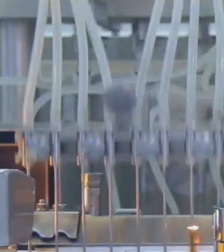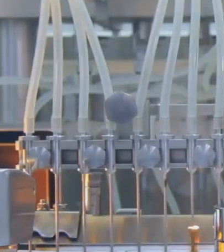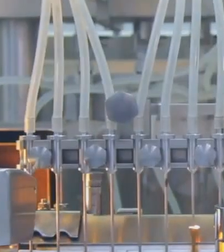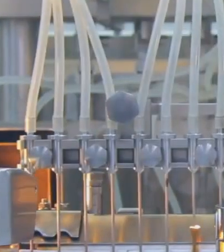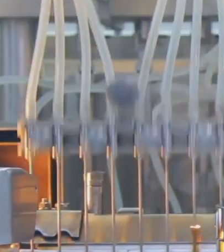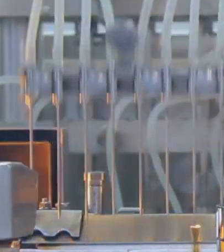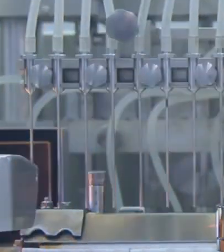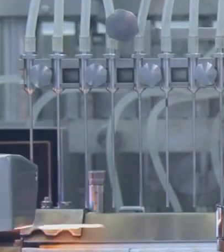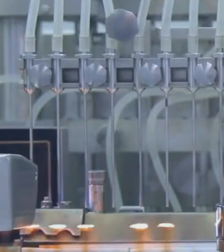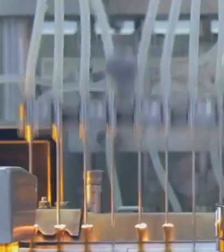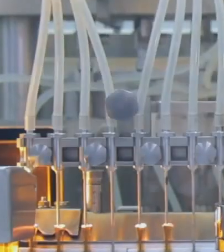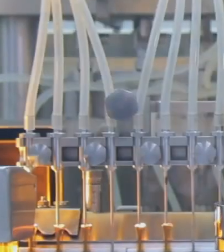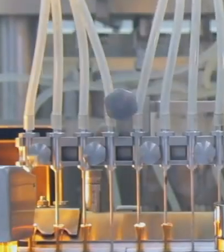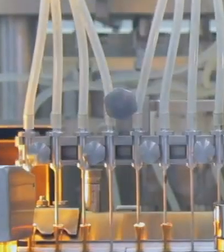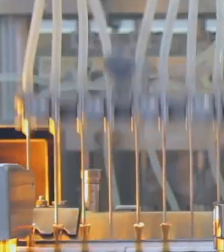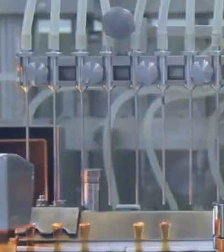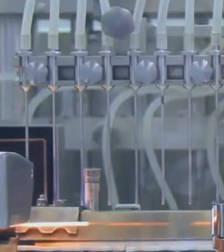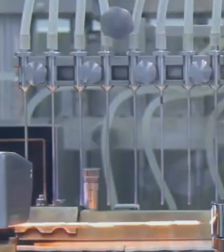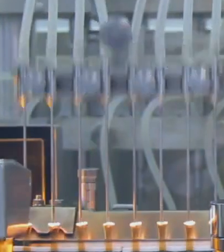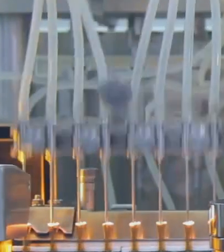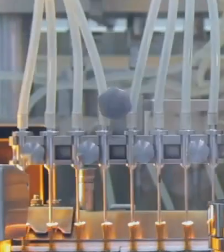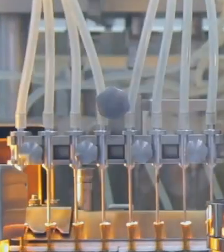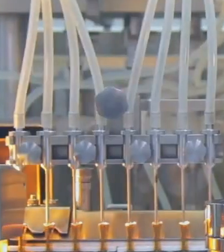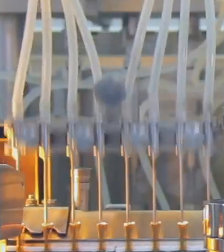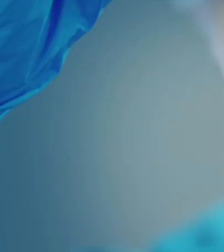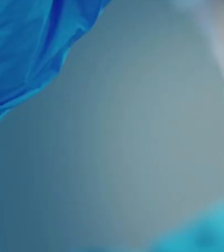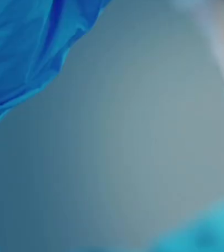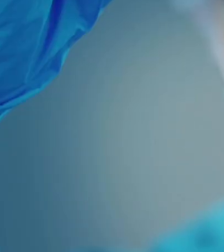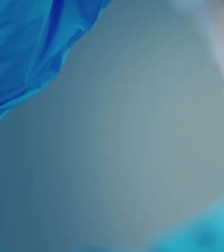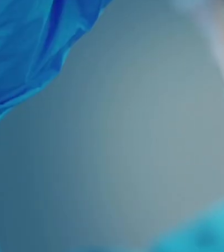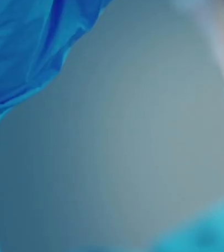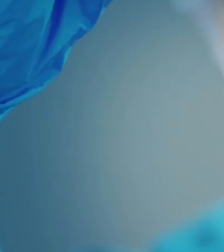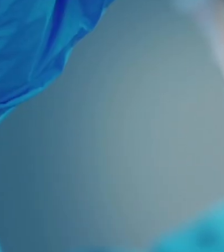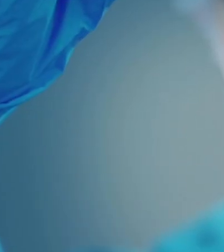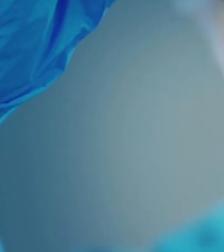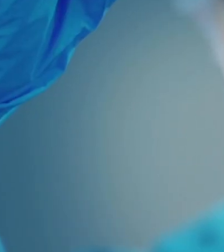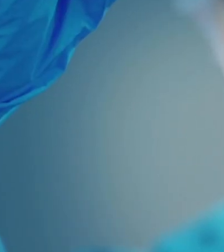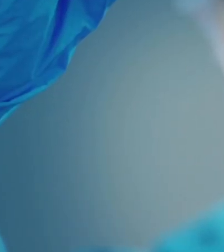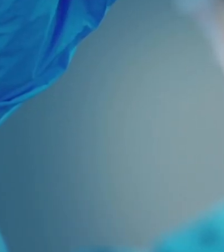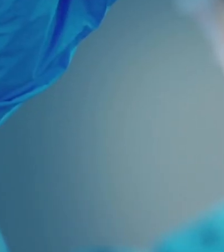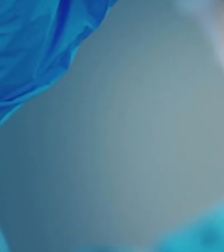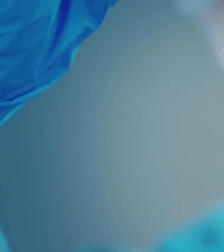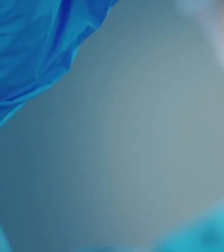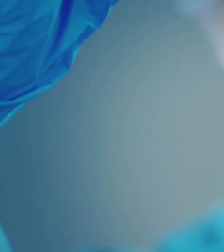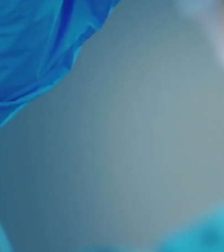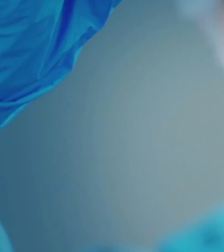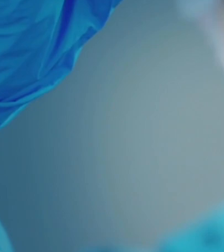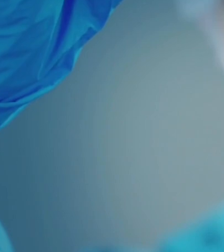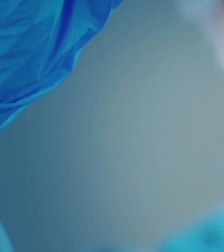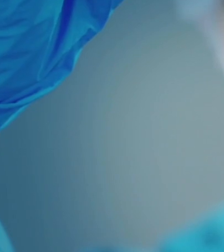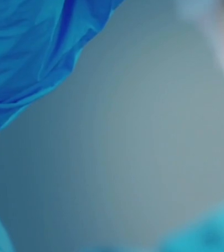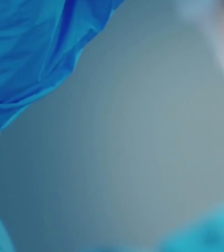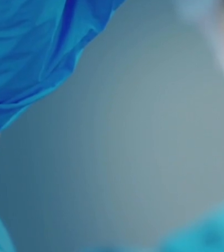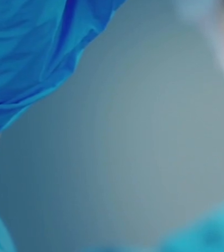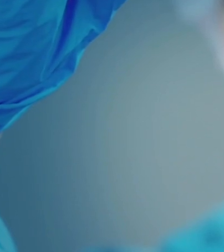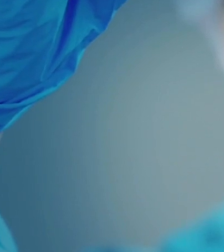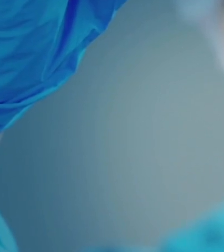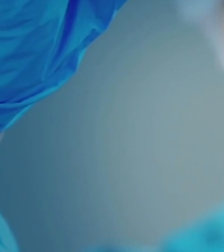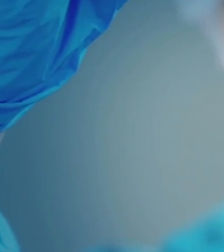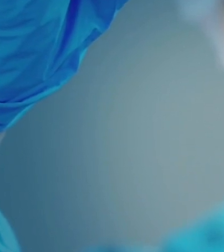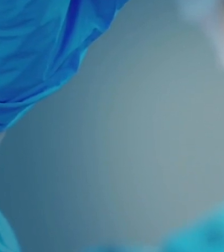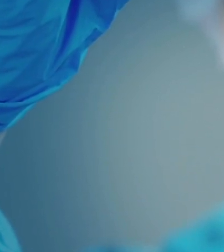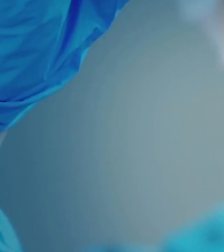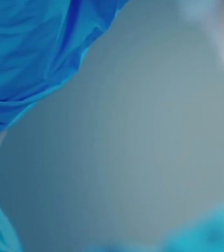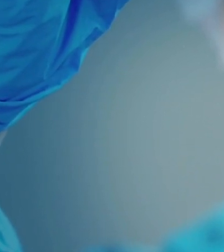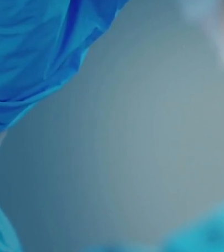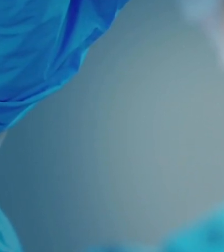still waiting for the finalized version of the vaccine plan, and the state's draft healthcare workers, people who are at high risk, and other essential